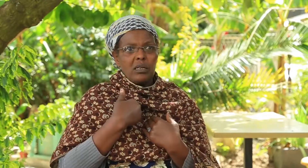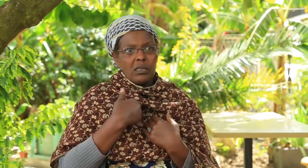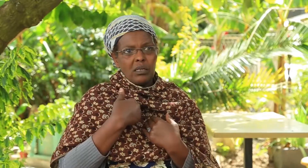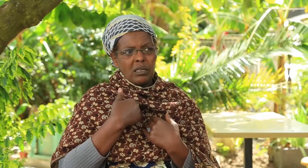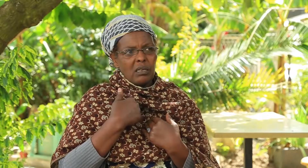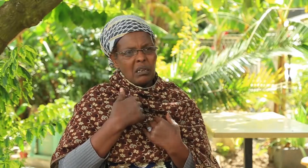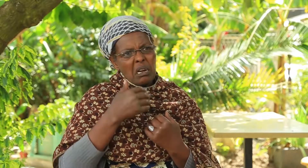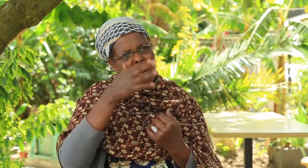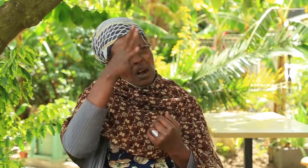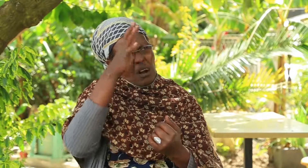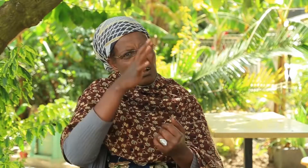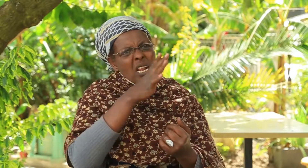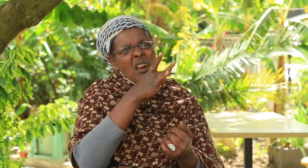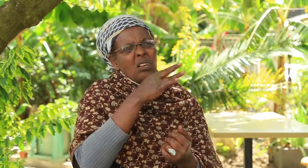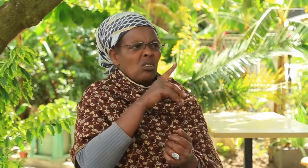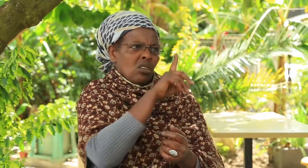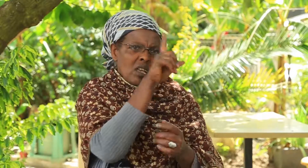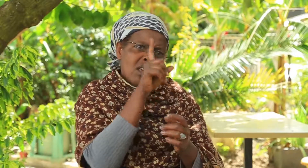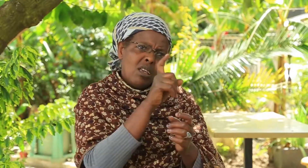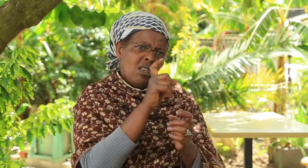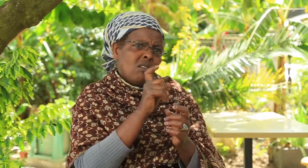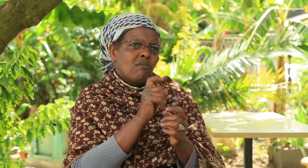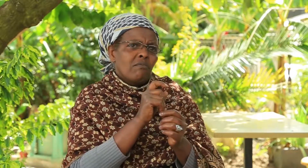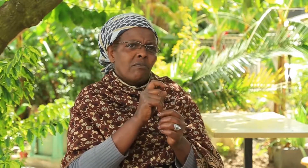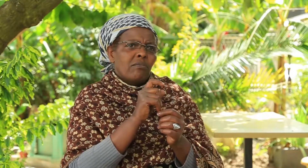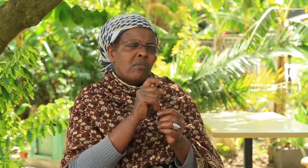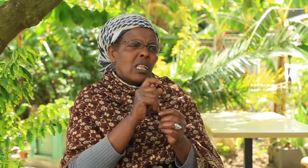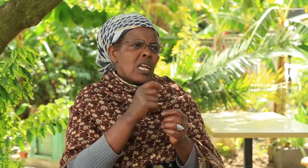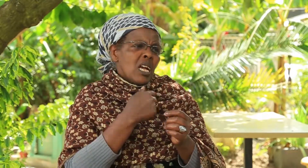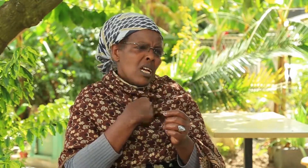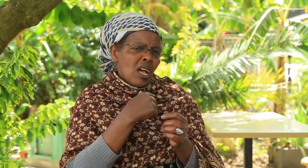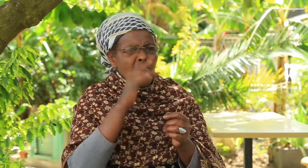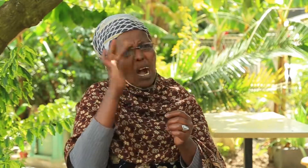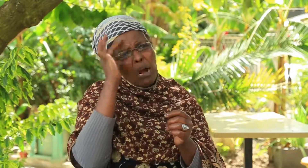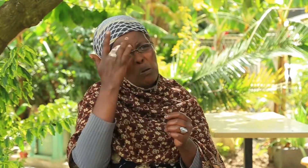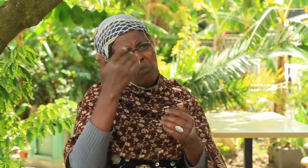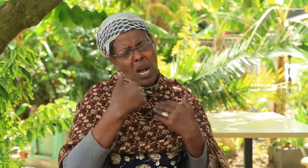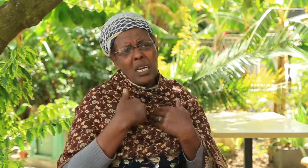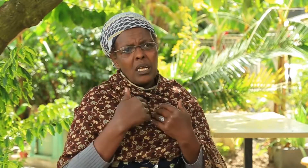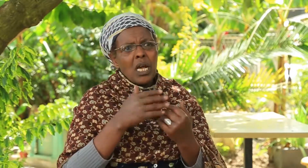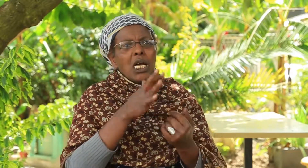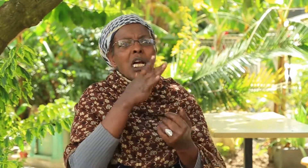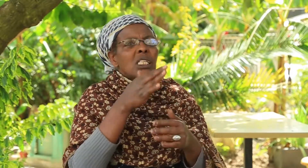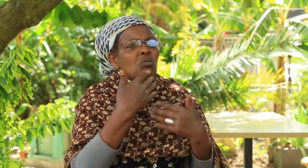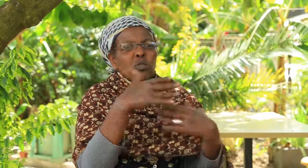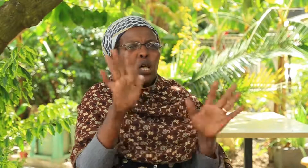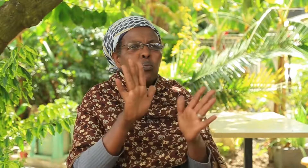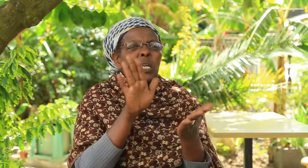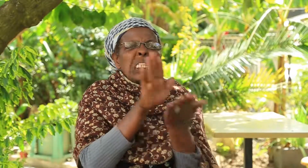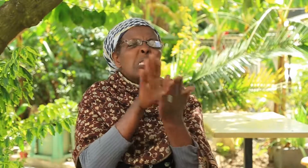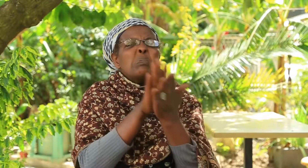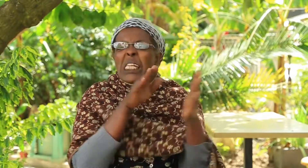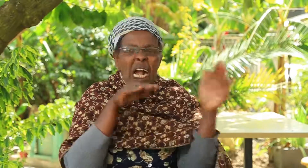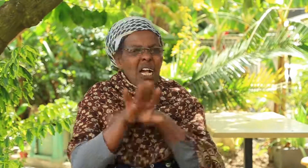father. I told them I got sick and they let me stay home. That's how I stopped going to school.